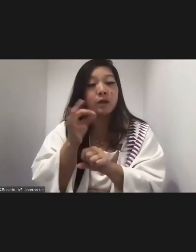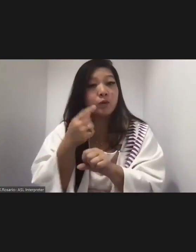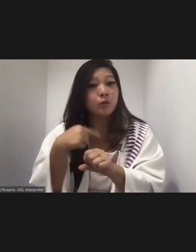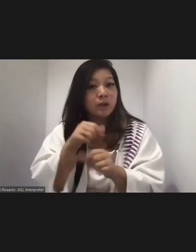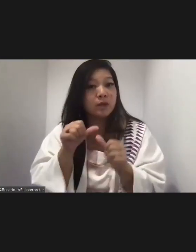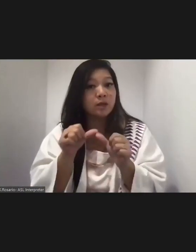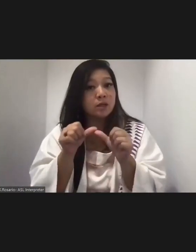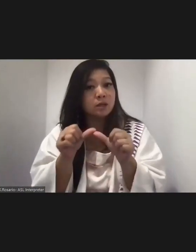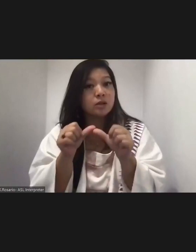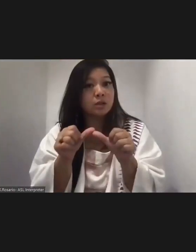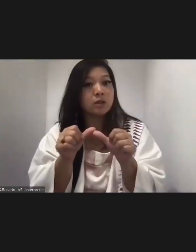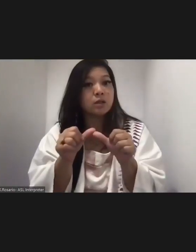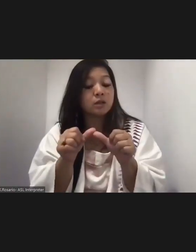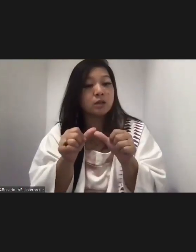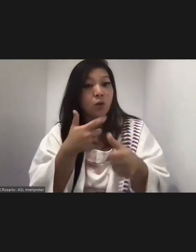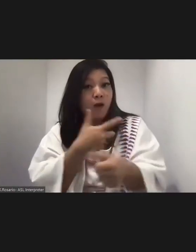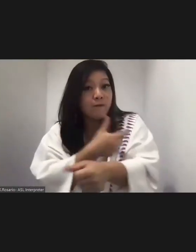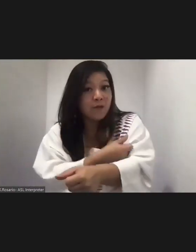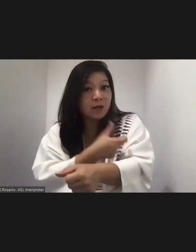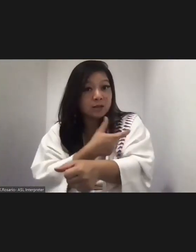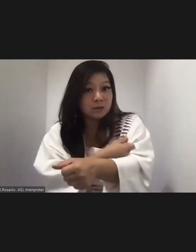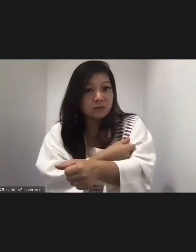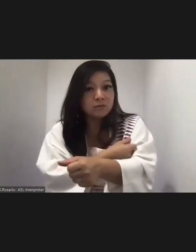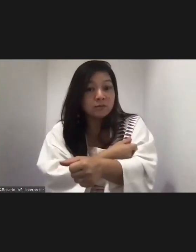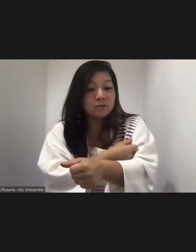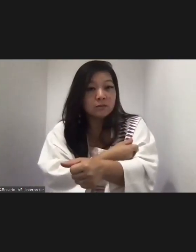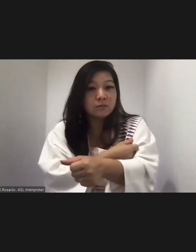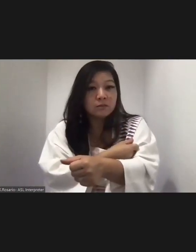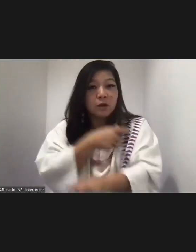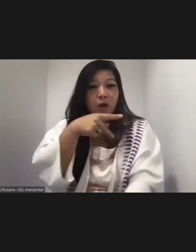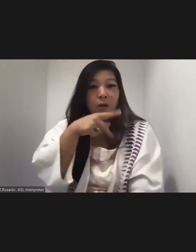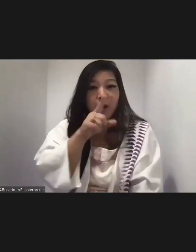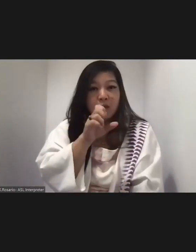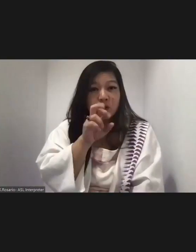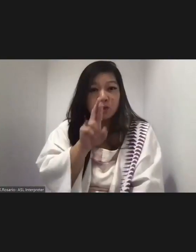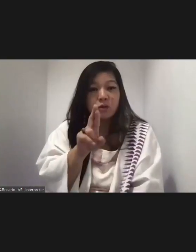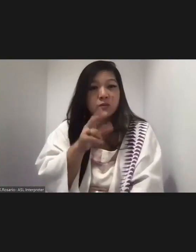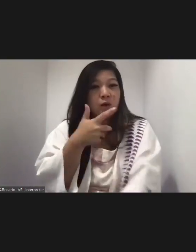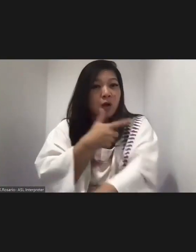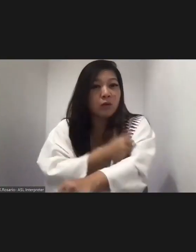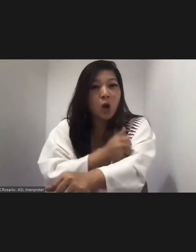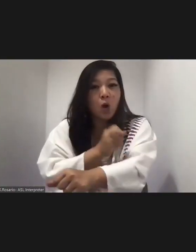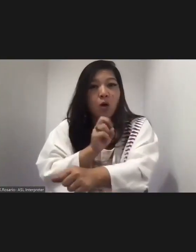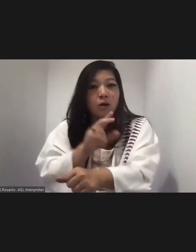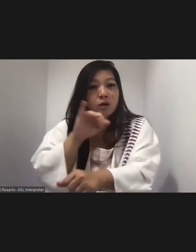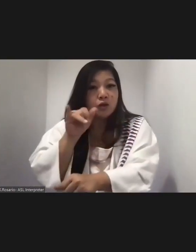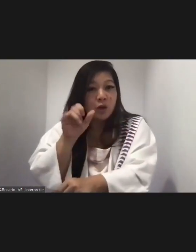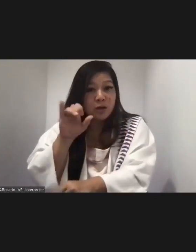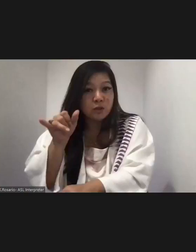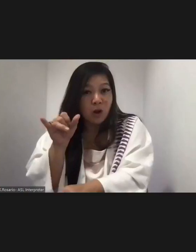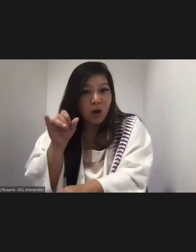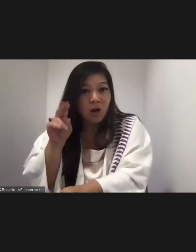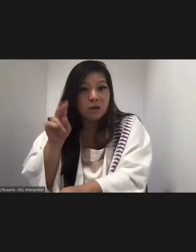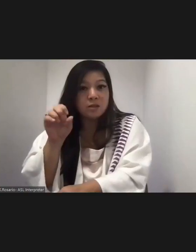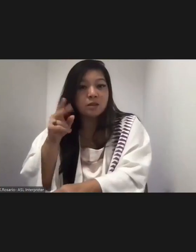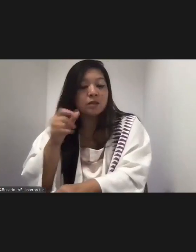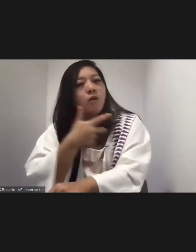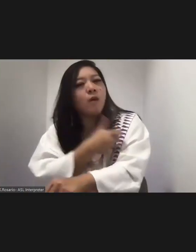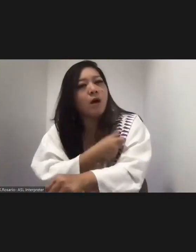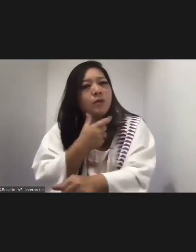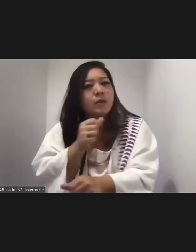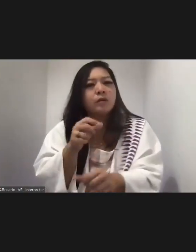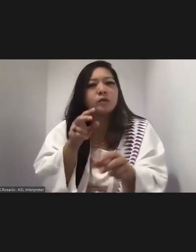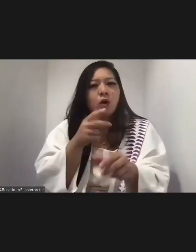continue to vaccinate every eligible person on our island. We are going to monitor continuously